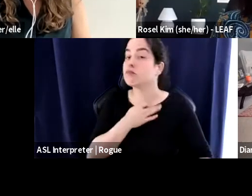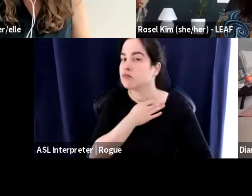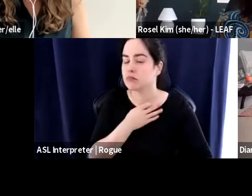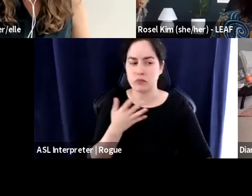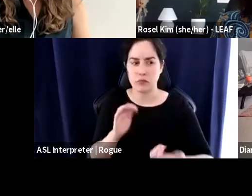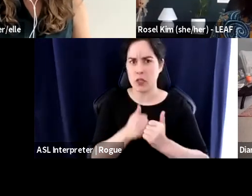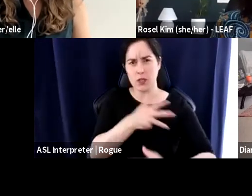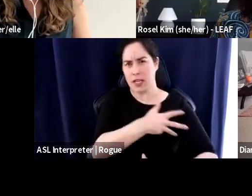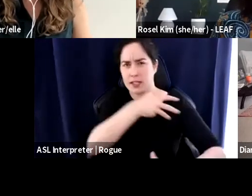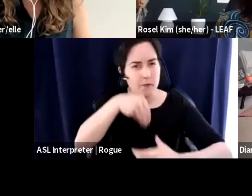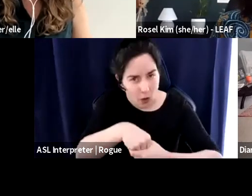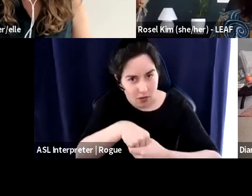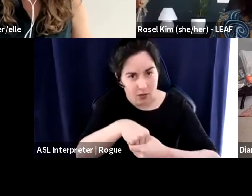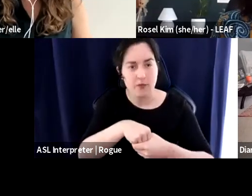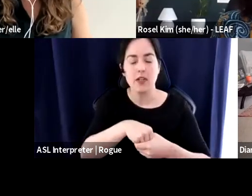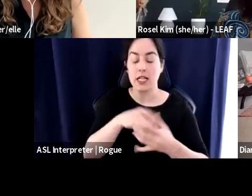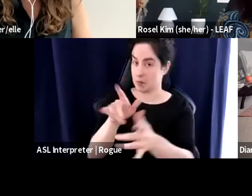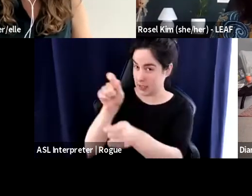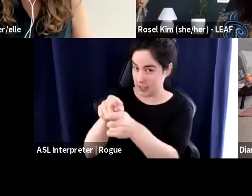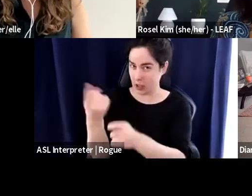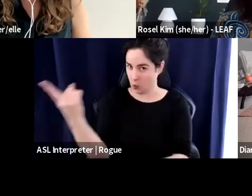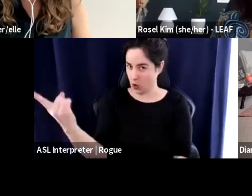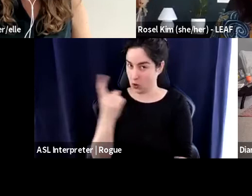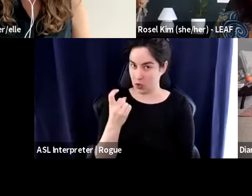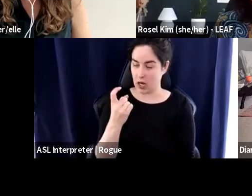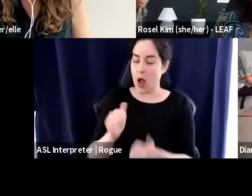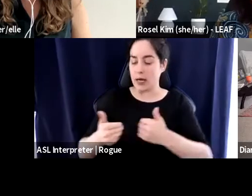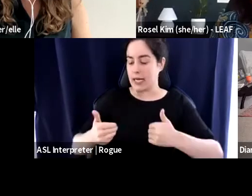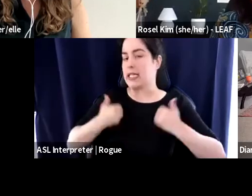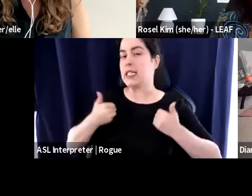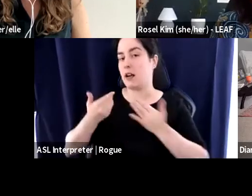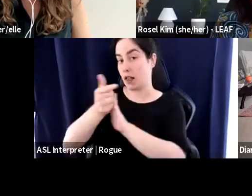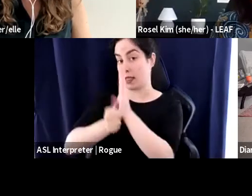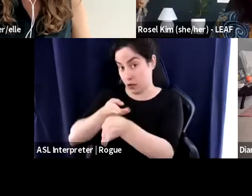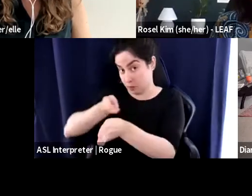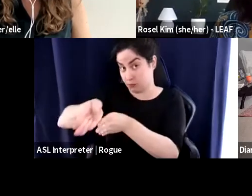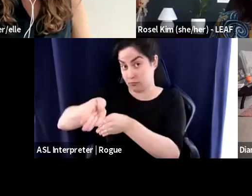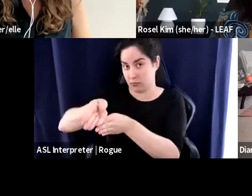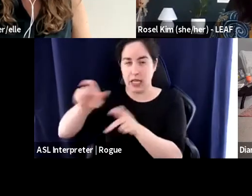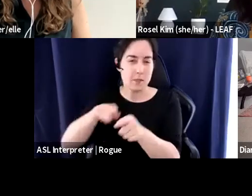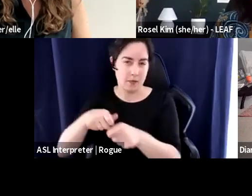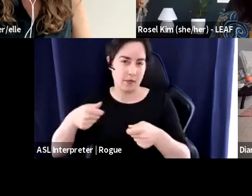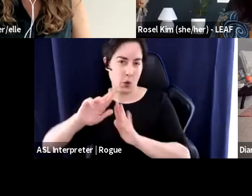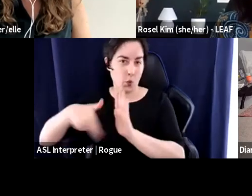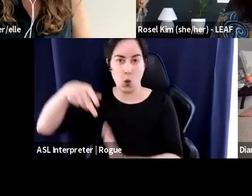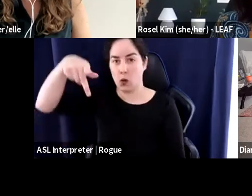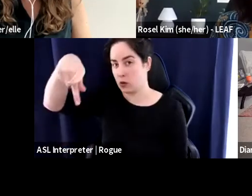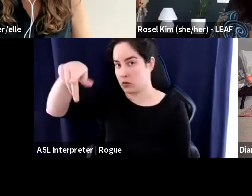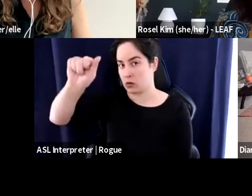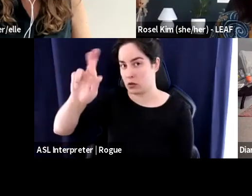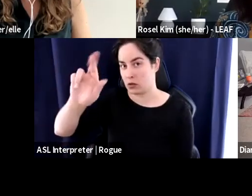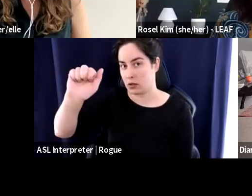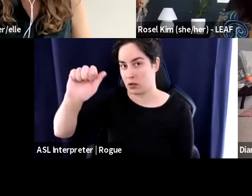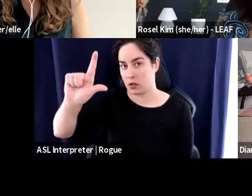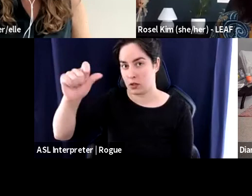involved with your efforts? And one in particular said, how can young legal professionals, specifically paralegals, become involved with